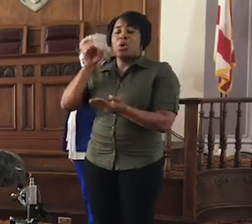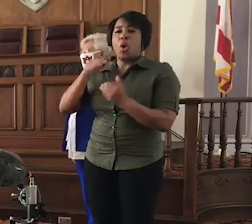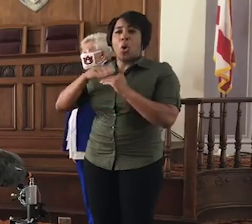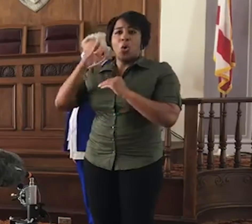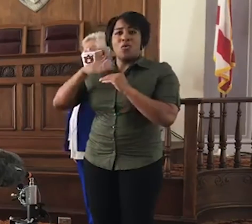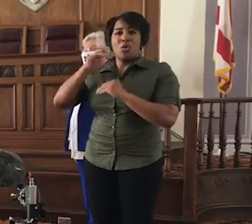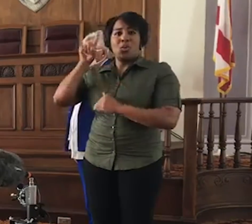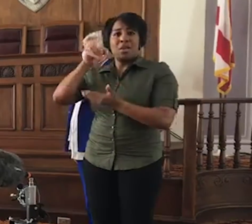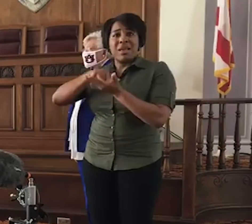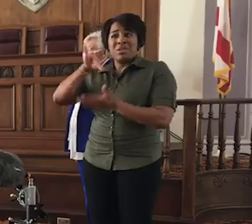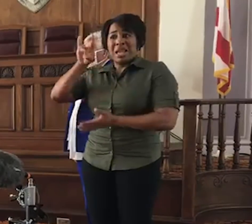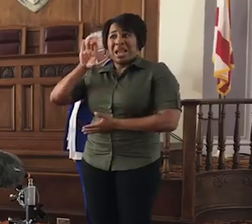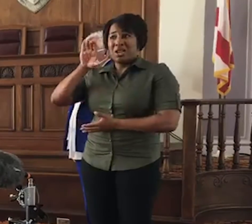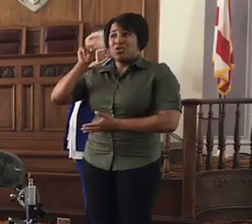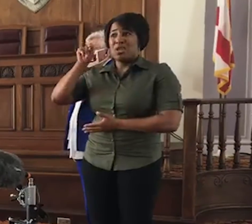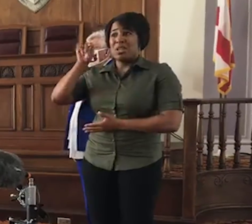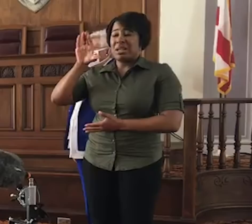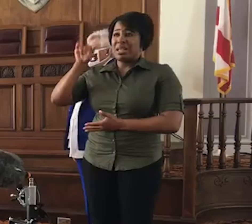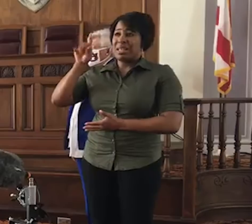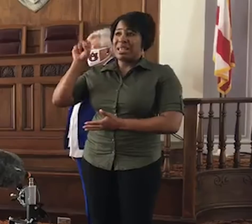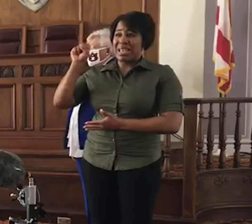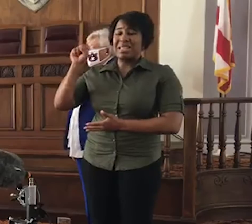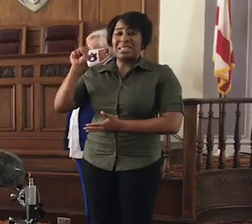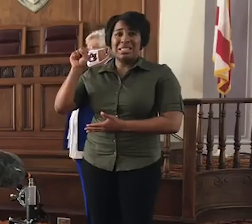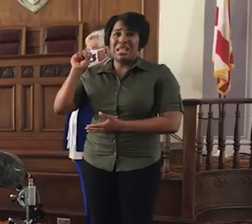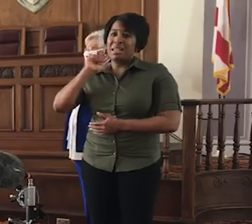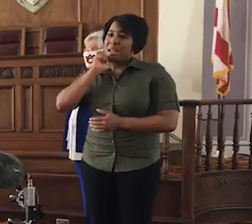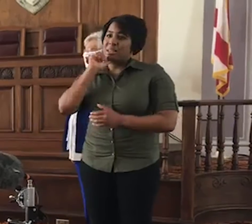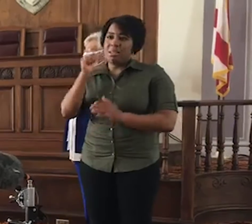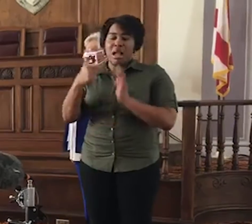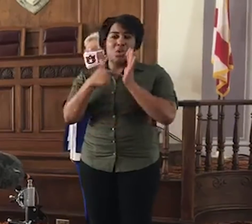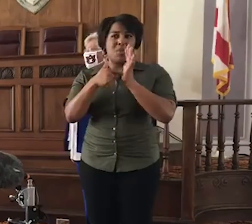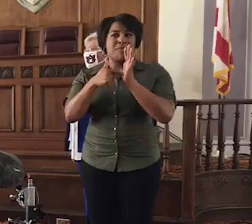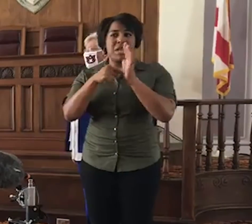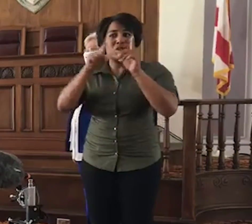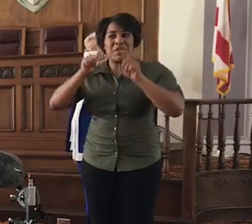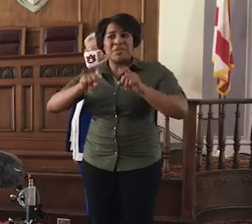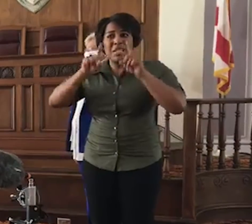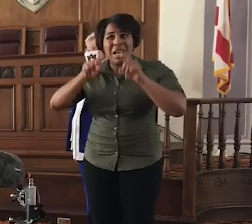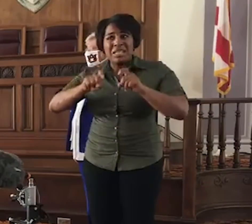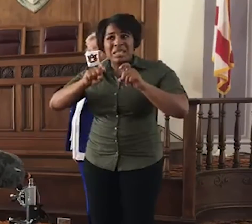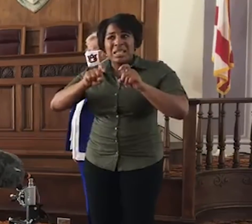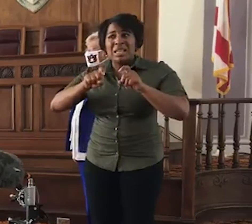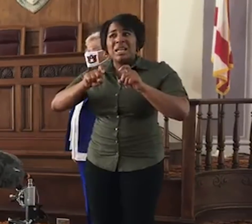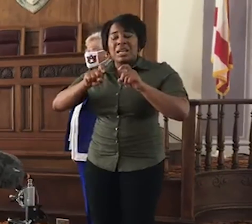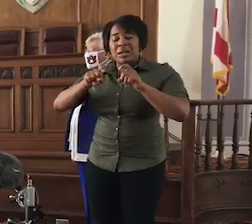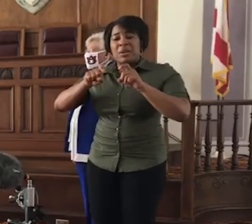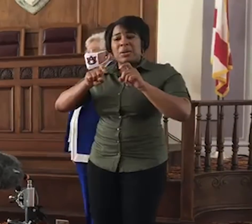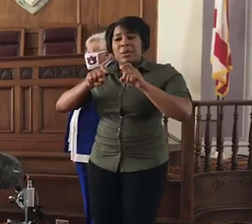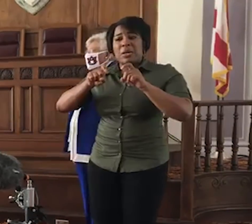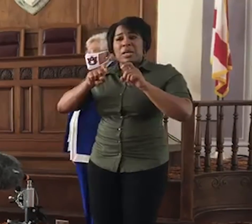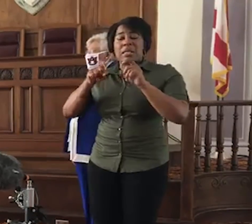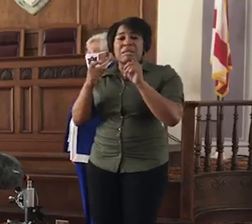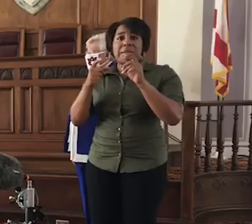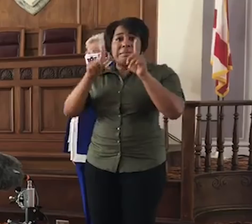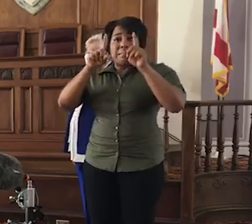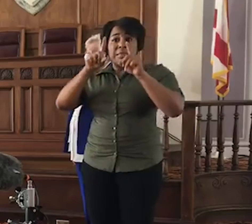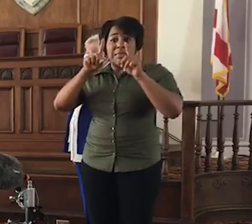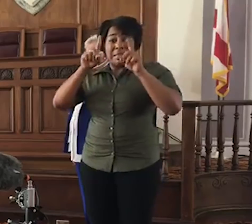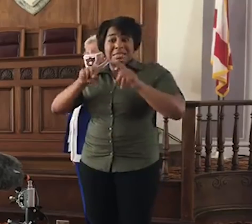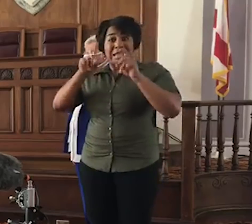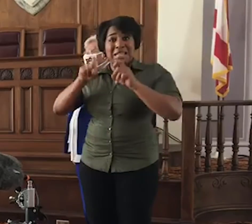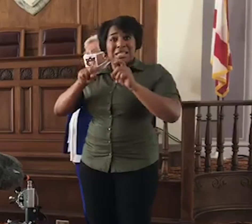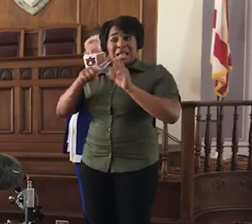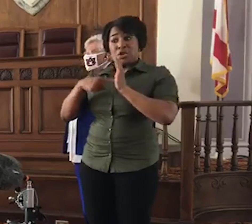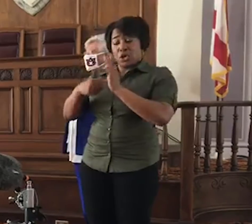past 2 weeks alone. That's not a reflection of testing, because our percentage of tests that are positive continues to go up.